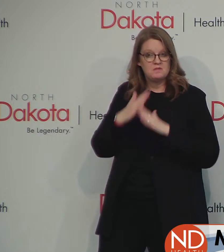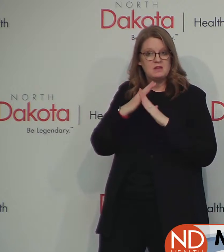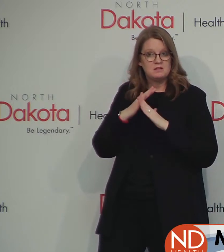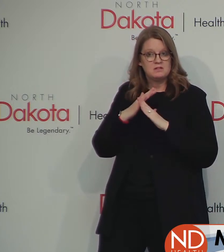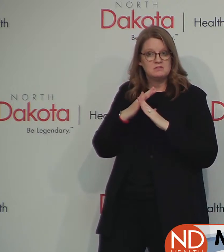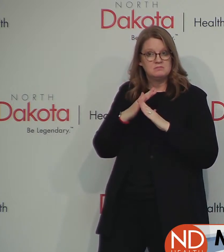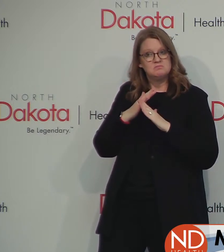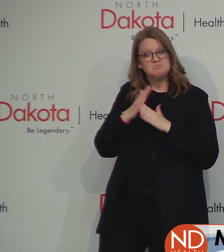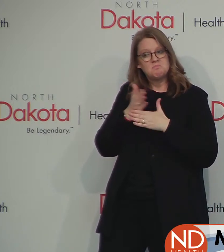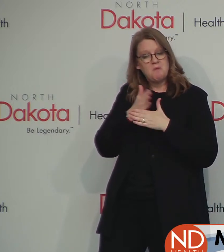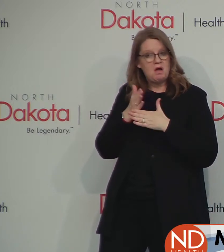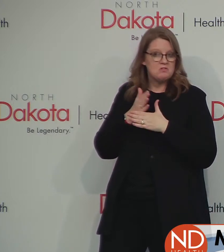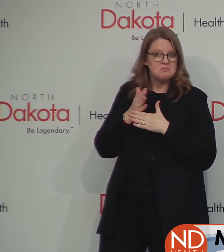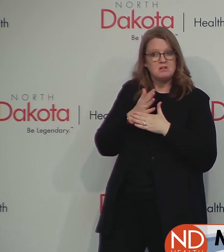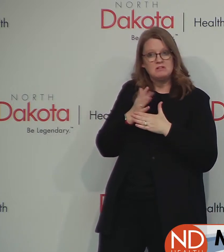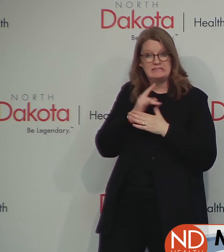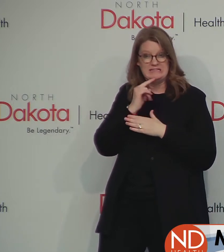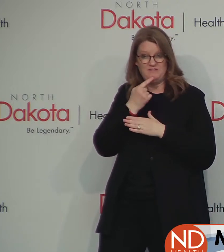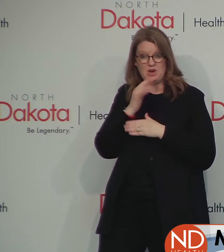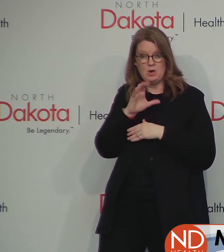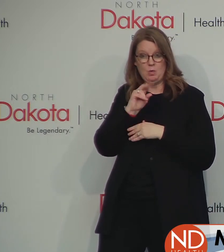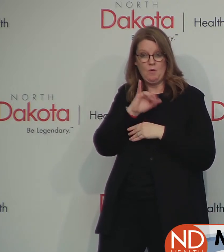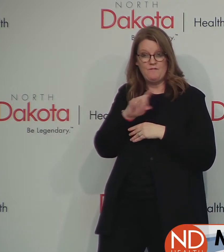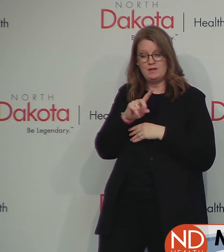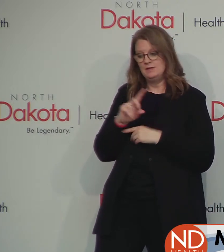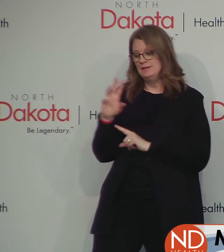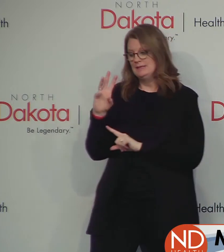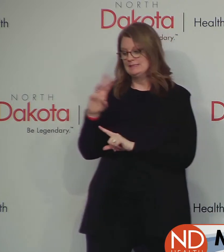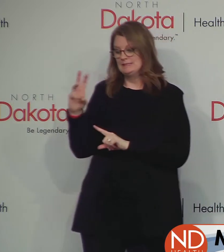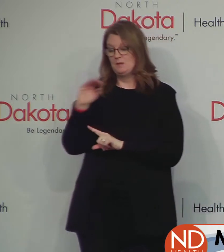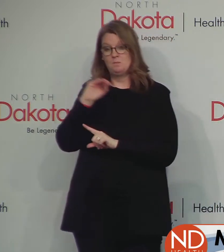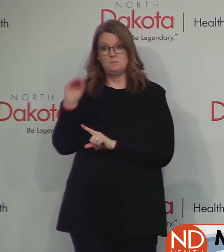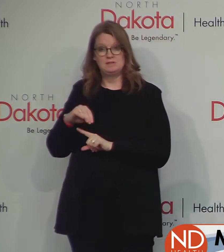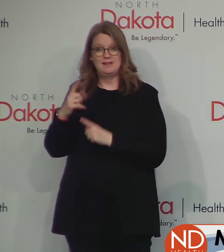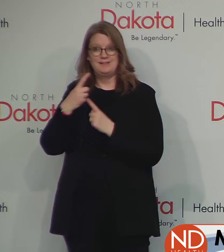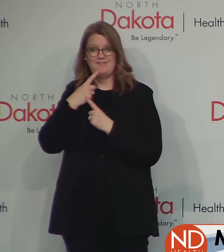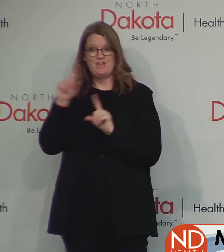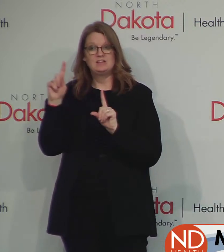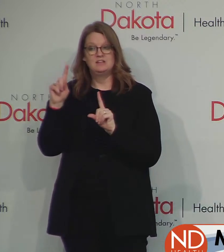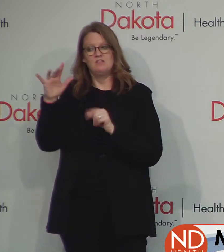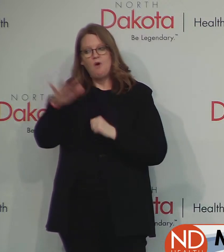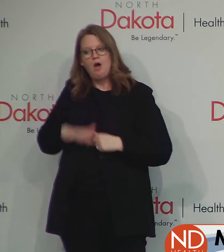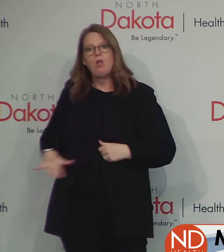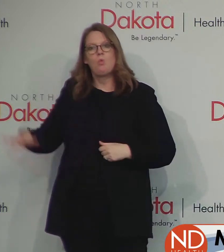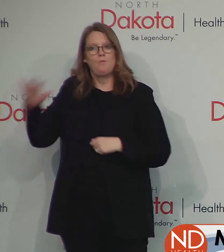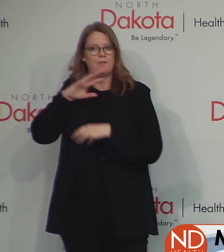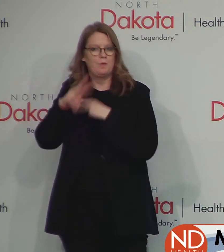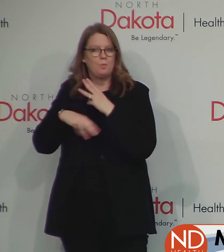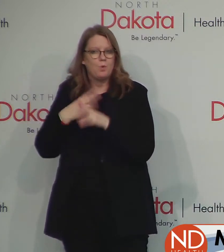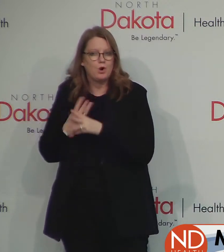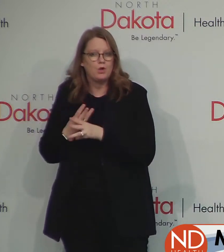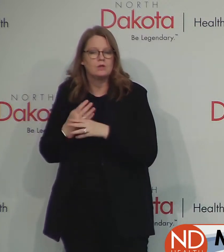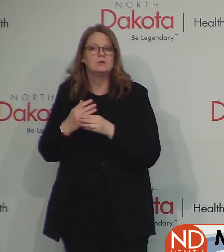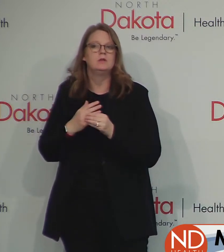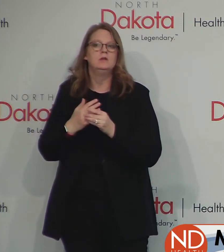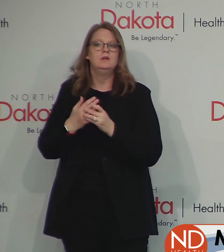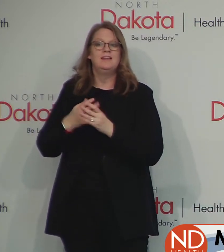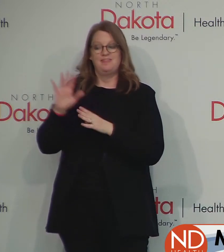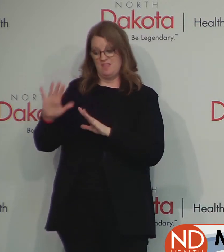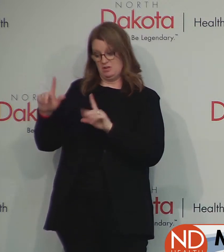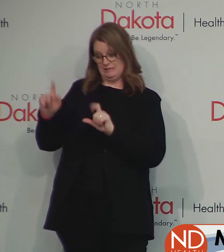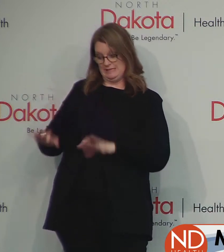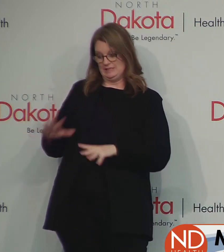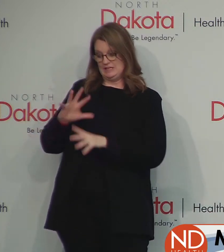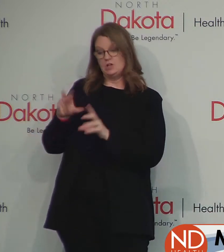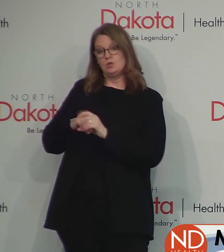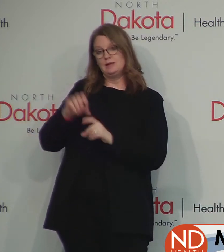preventing moderate to severe COVID, and 66% effective globally. The trial did include